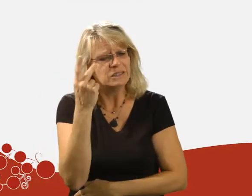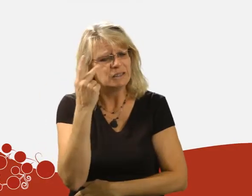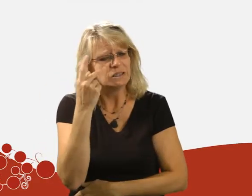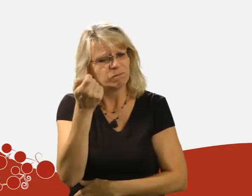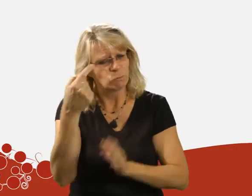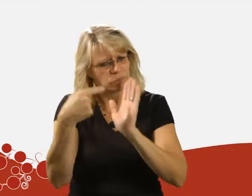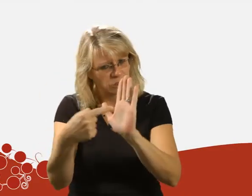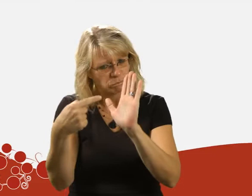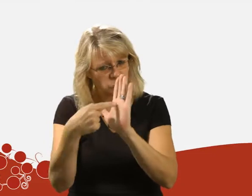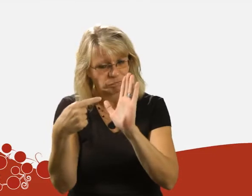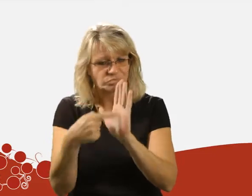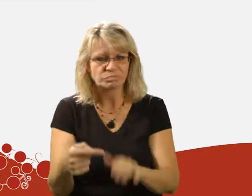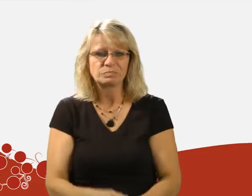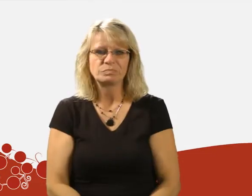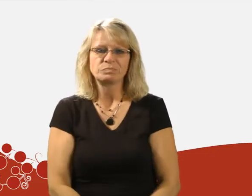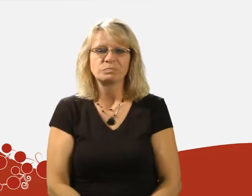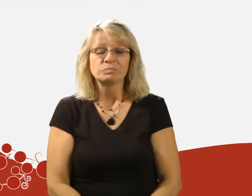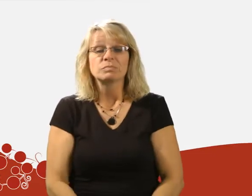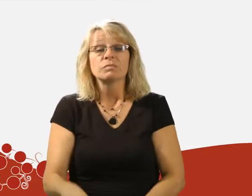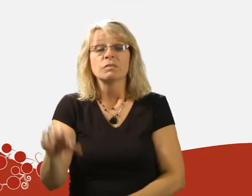Let's have a look at a few examples.